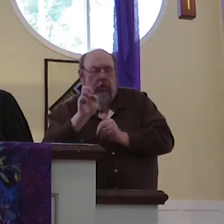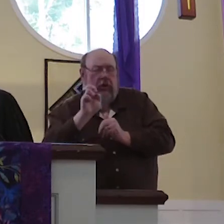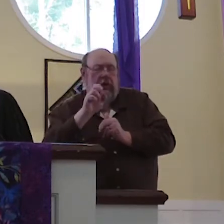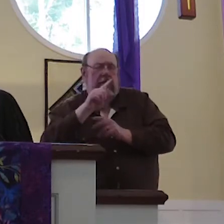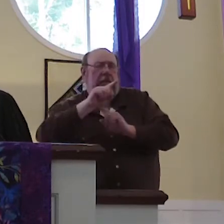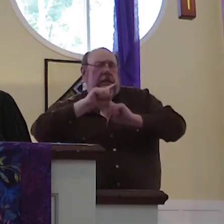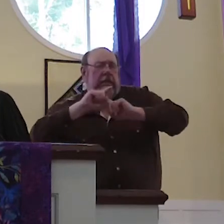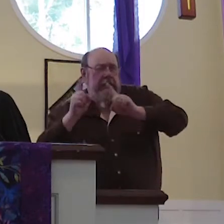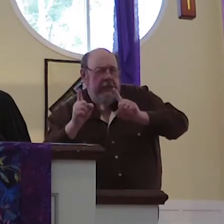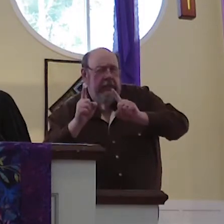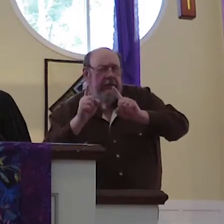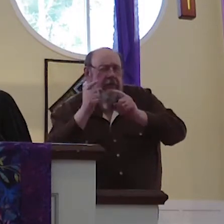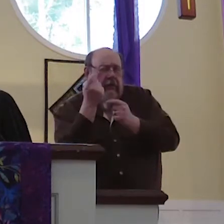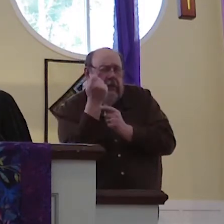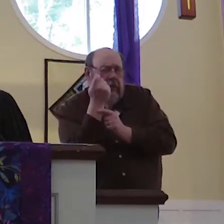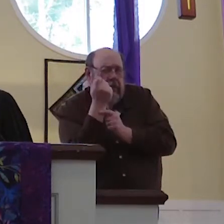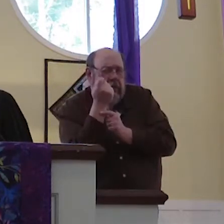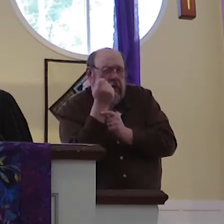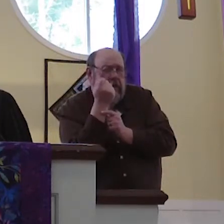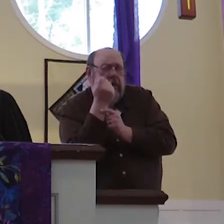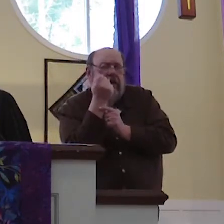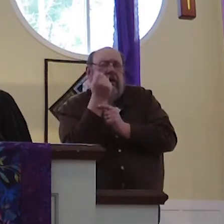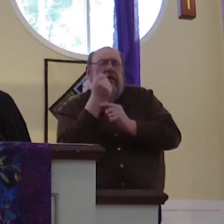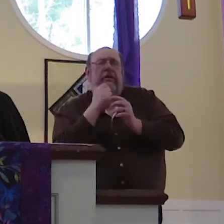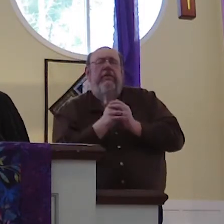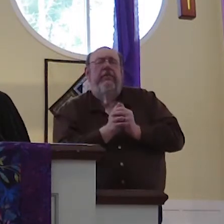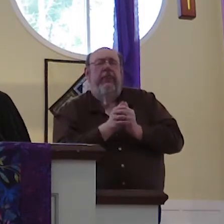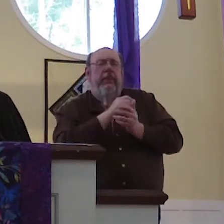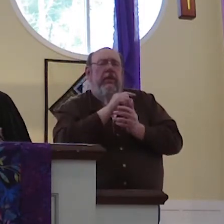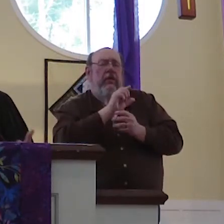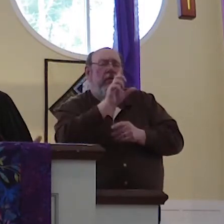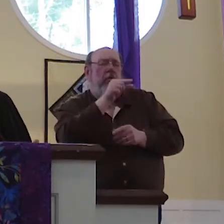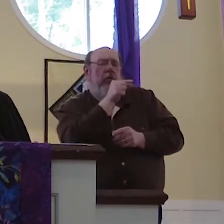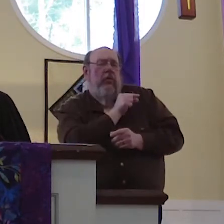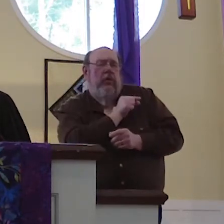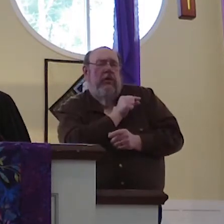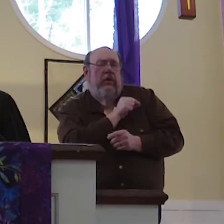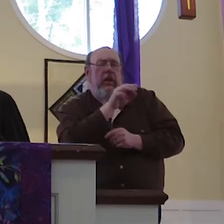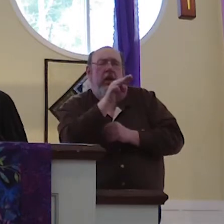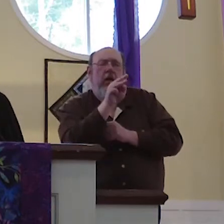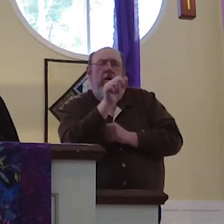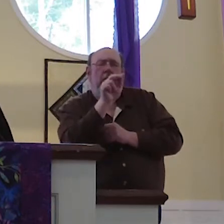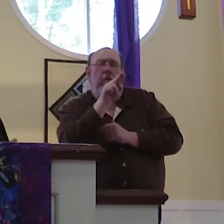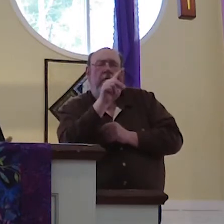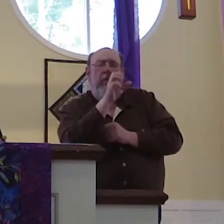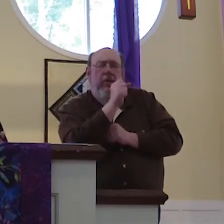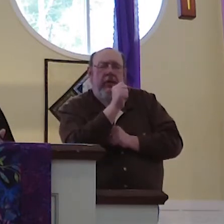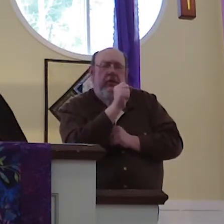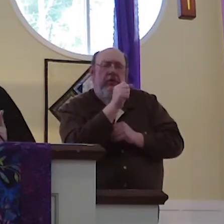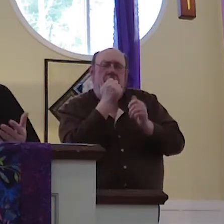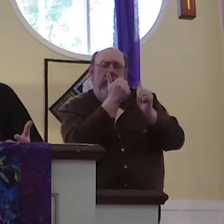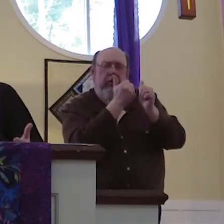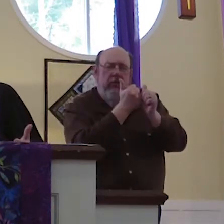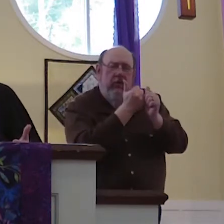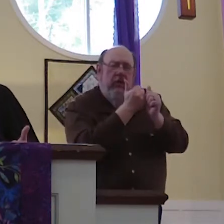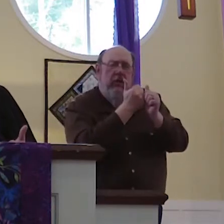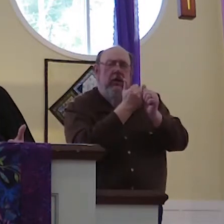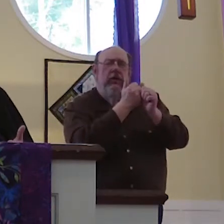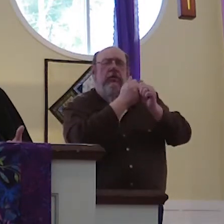quality scripturally. Matthew's version, which is what we'll be following for this series, it's